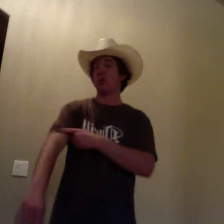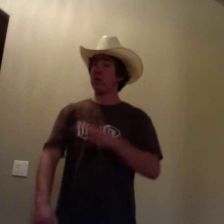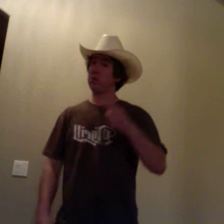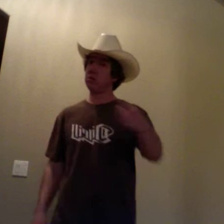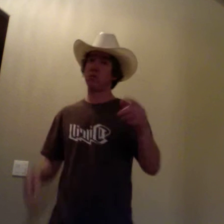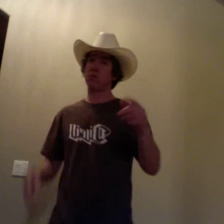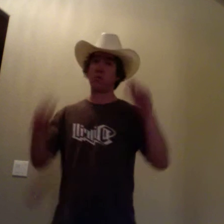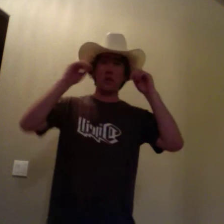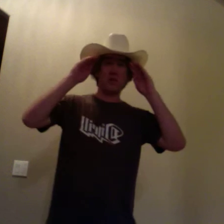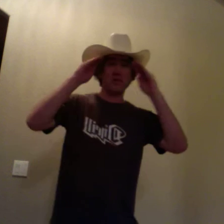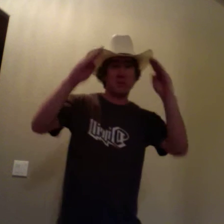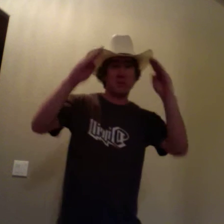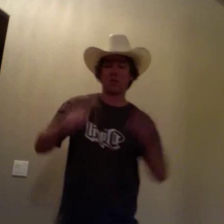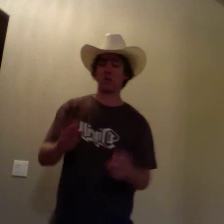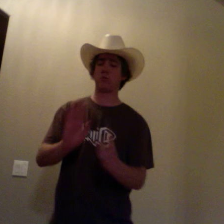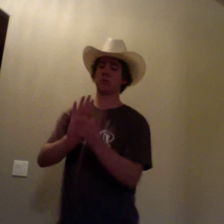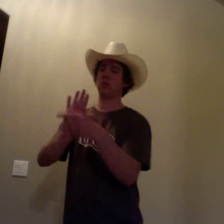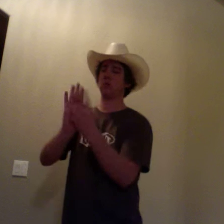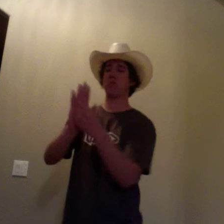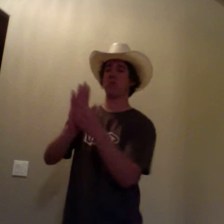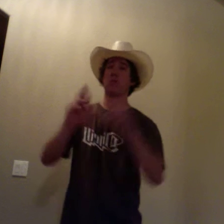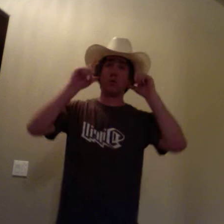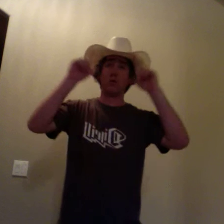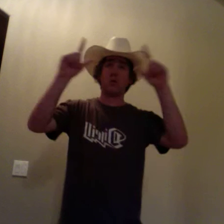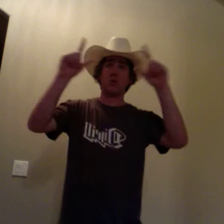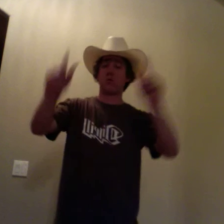to the alarm. Wake up slow.